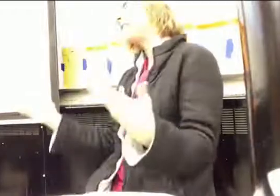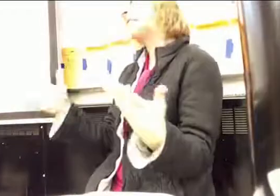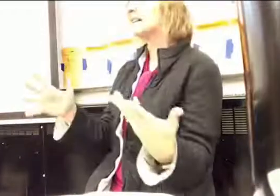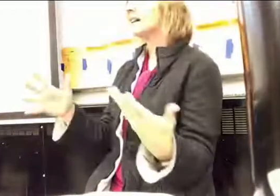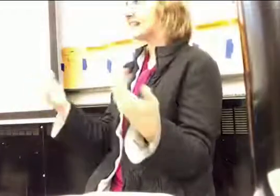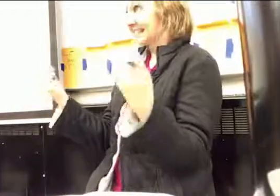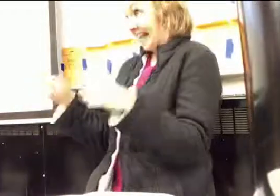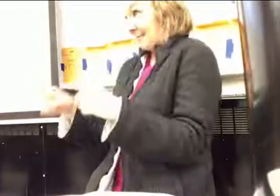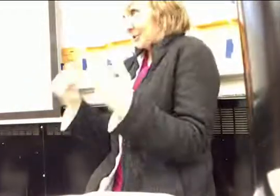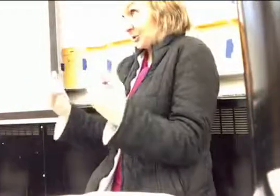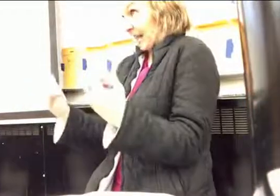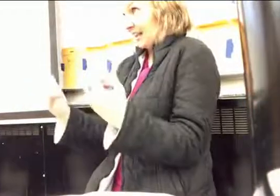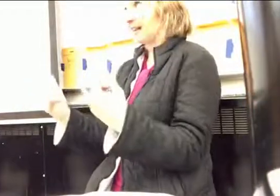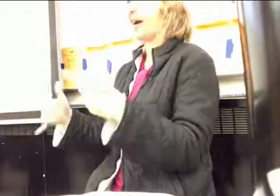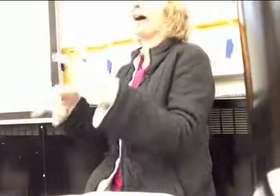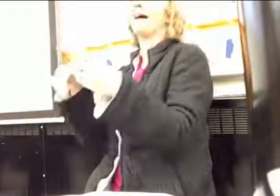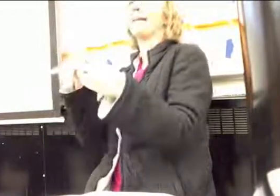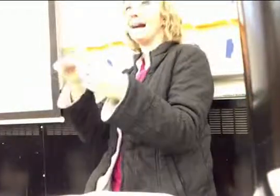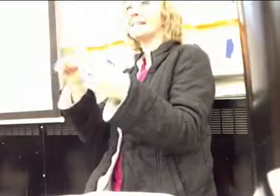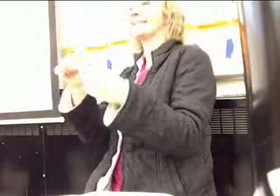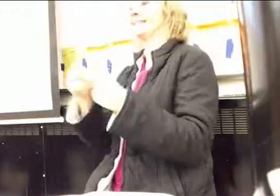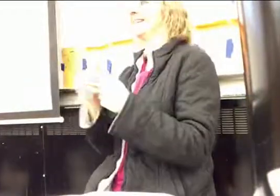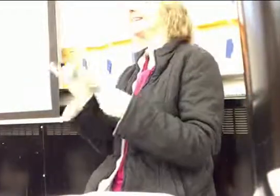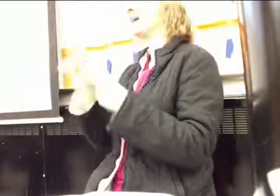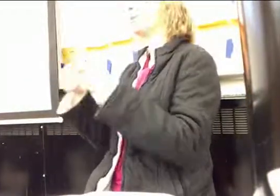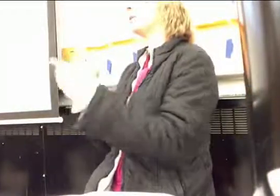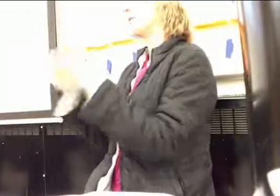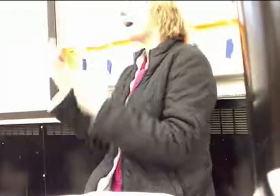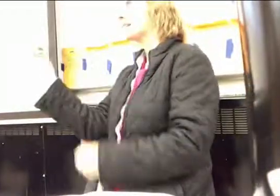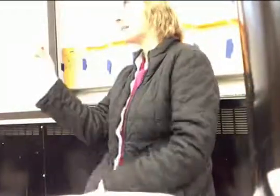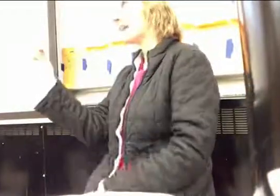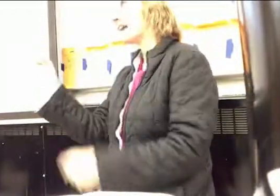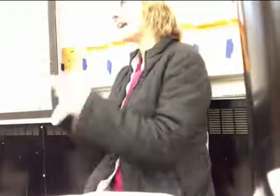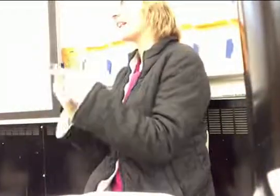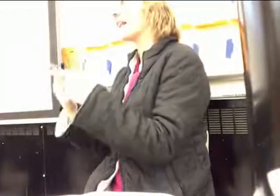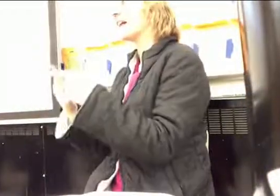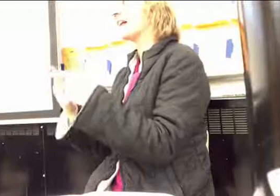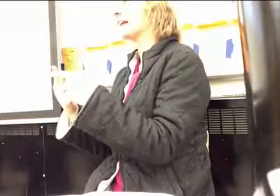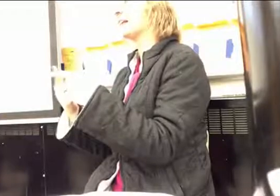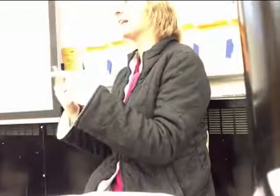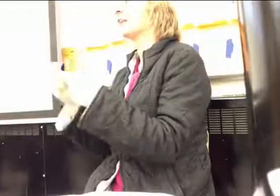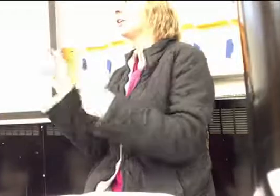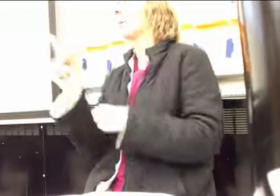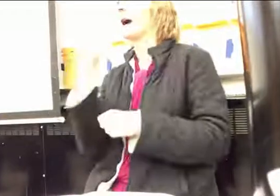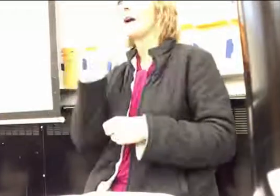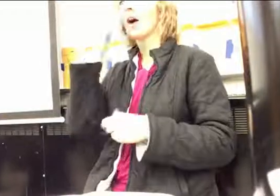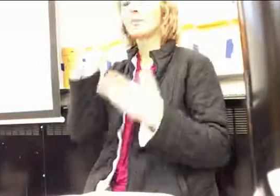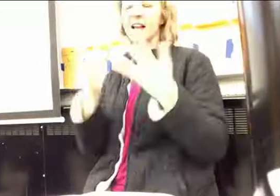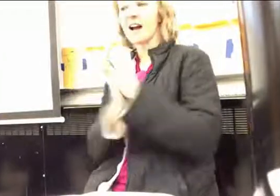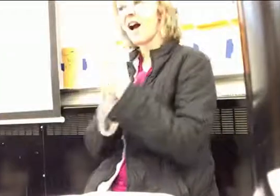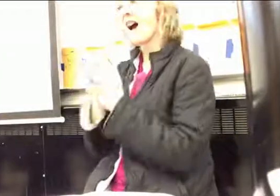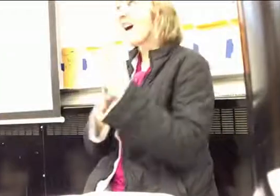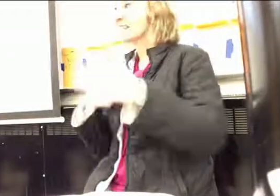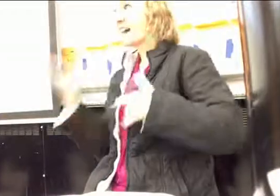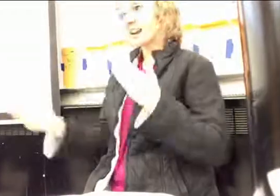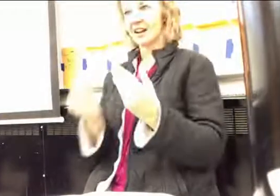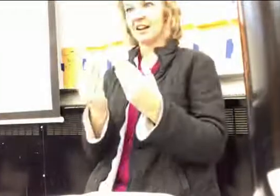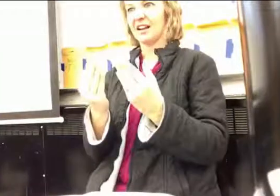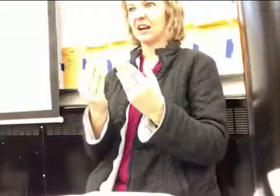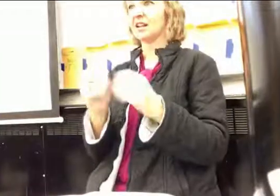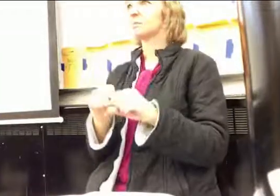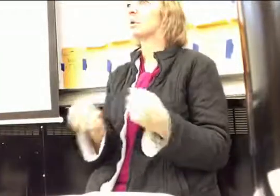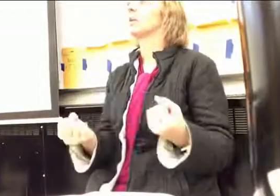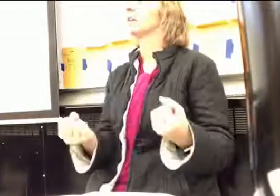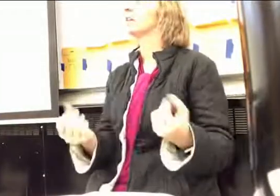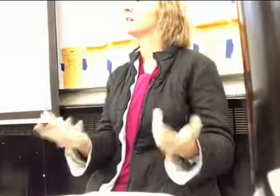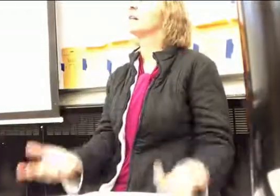today's world? Yes, right? It's like when you go buy something and then you go back to your house, you're like super stoked about it, and guess what? It's broken,